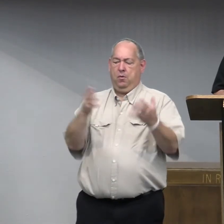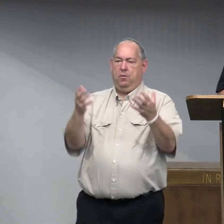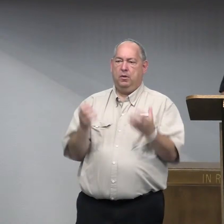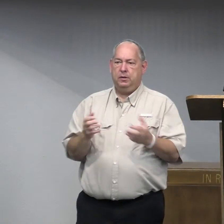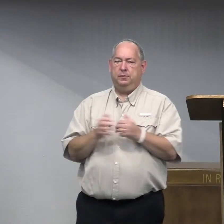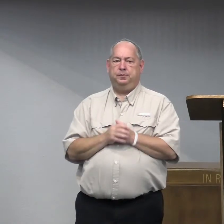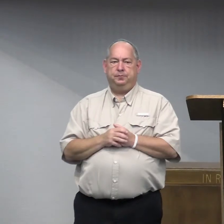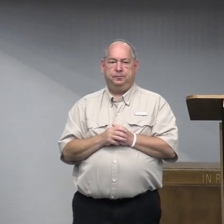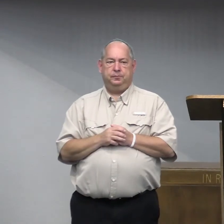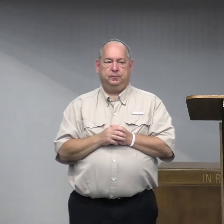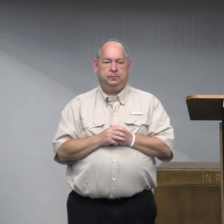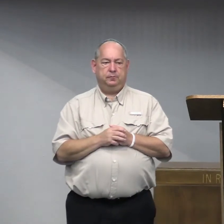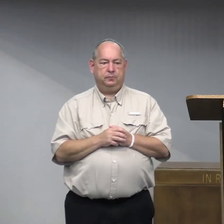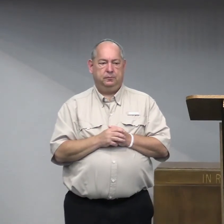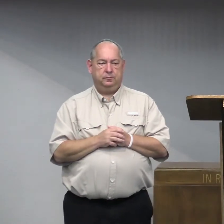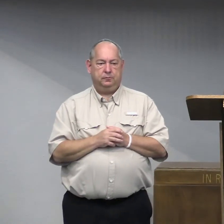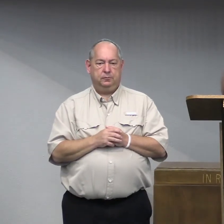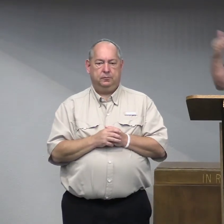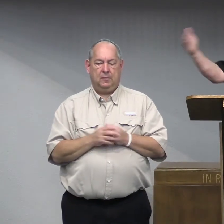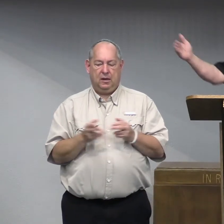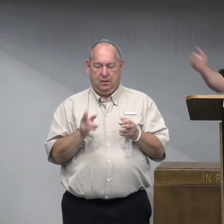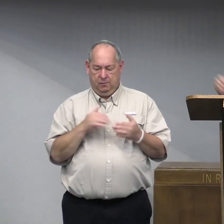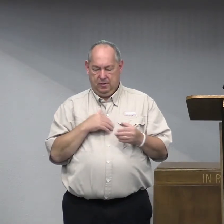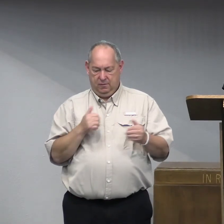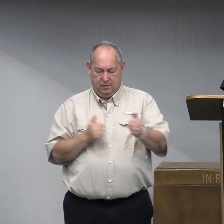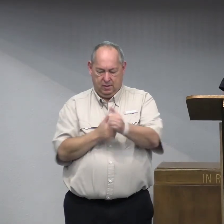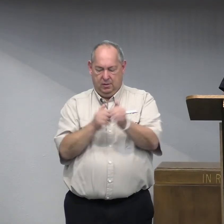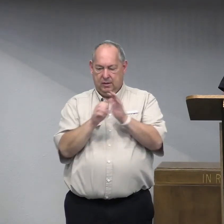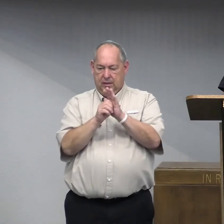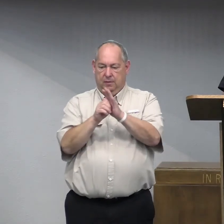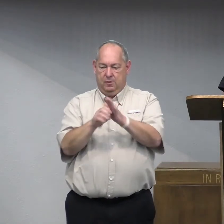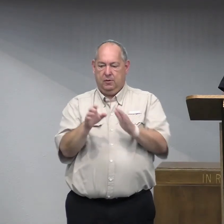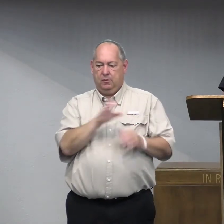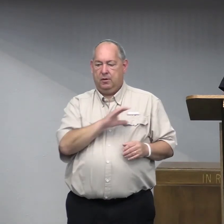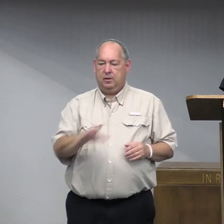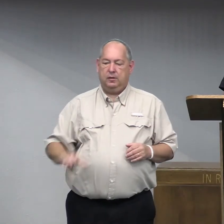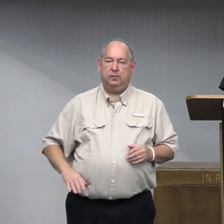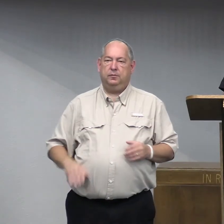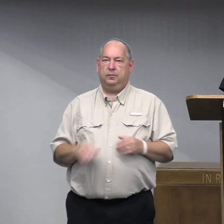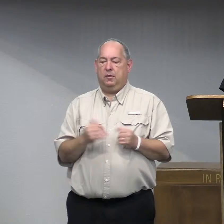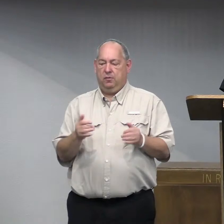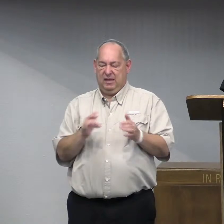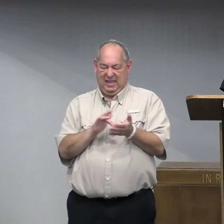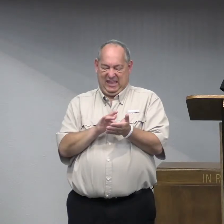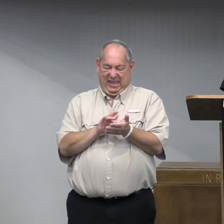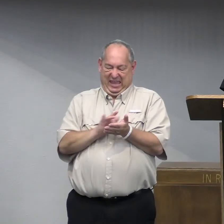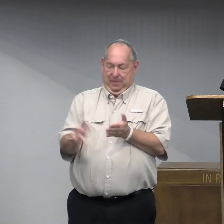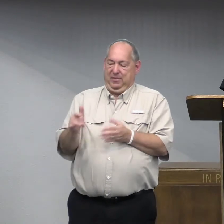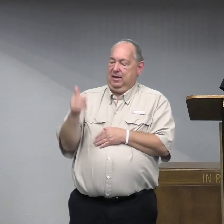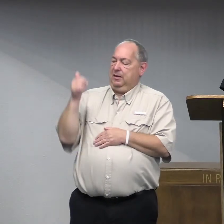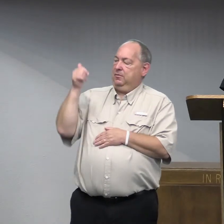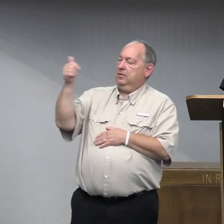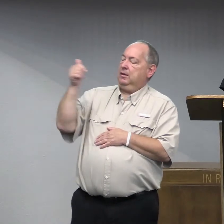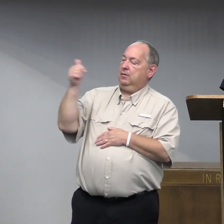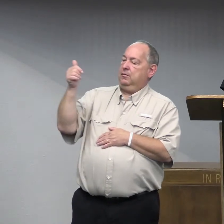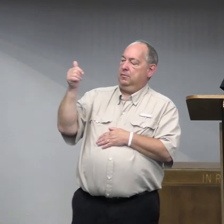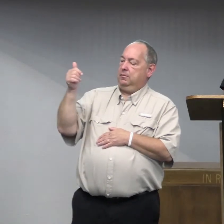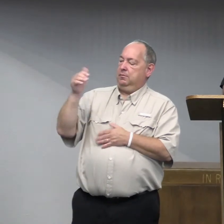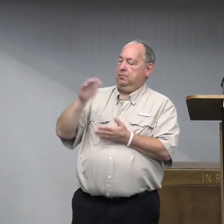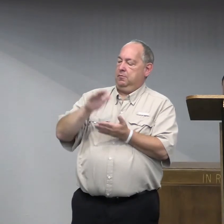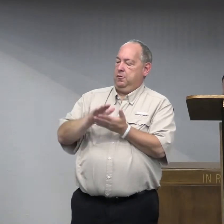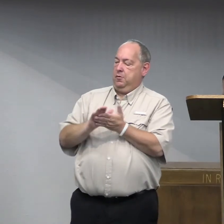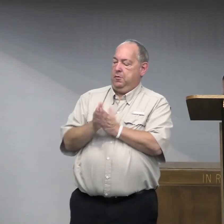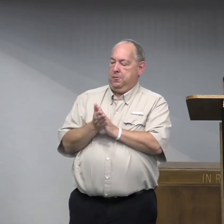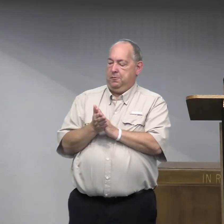wants. Instead, we follow the example of Christ, who emptied himself, putting on